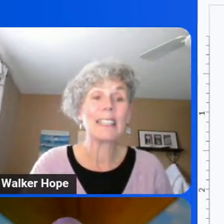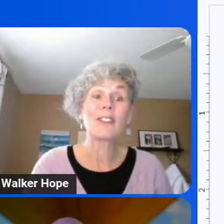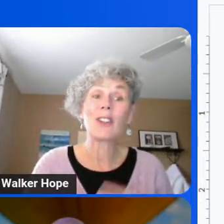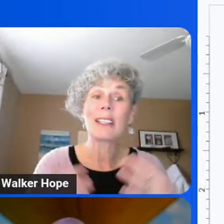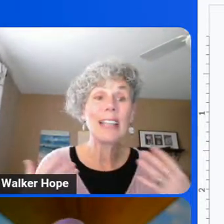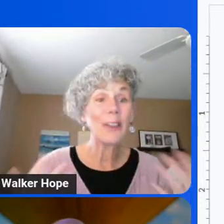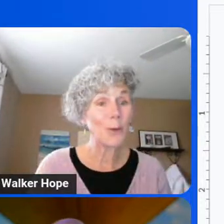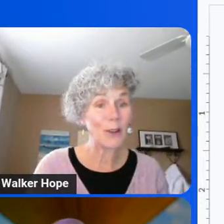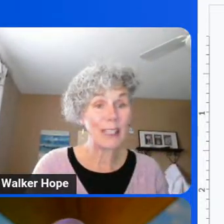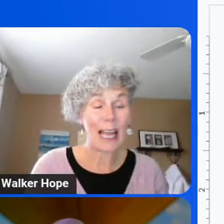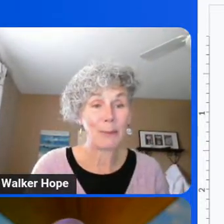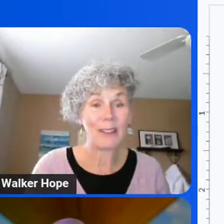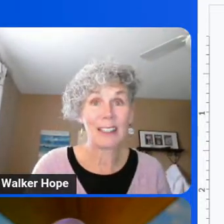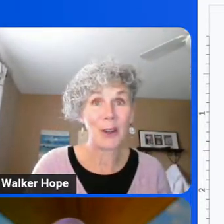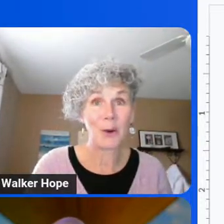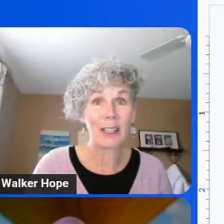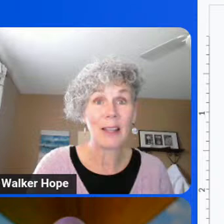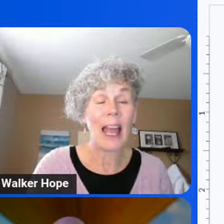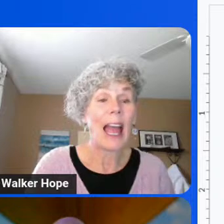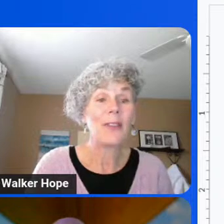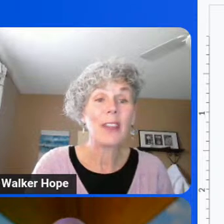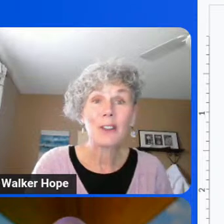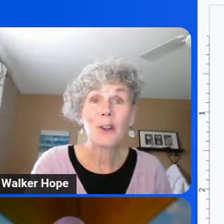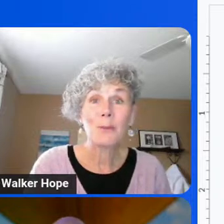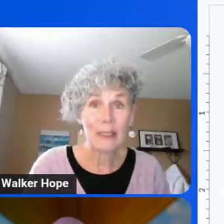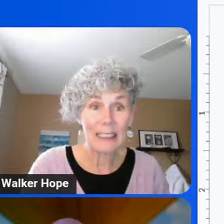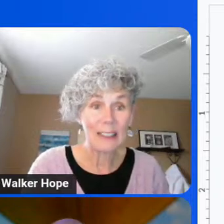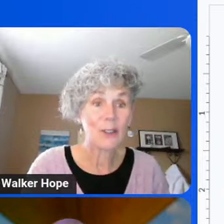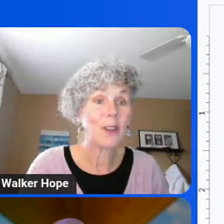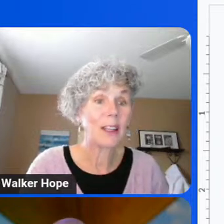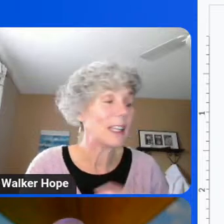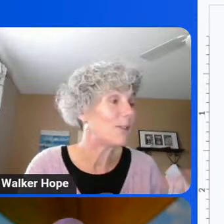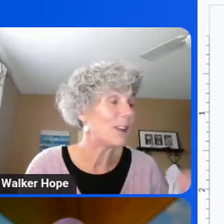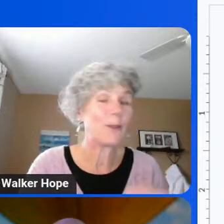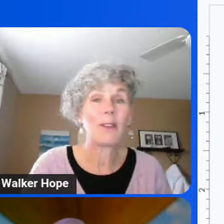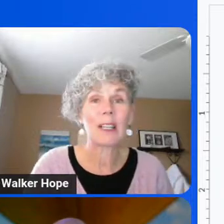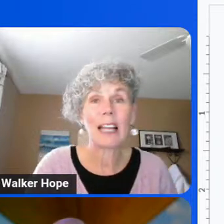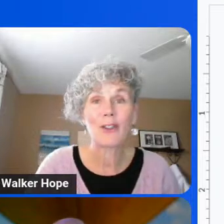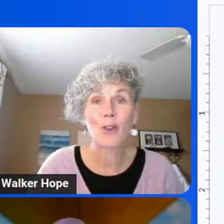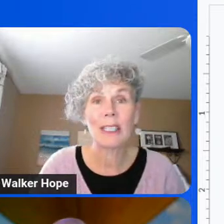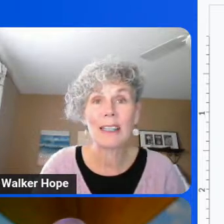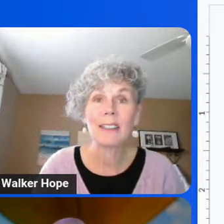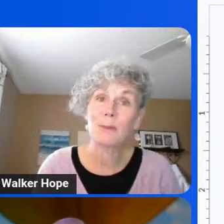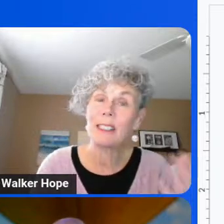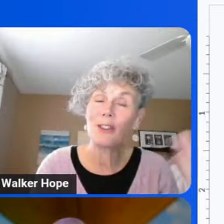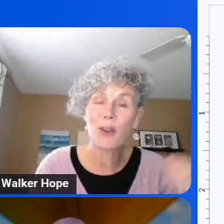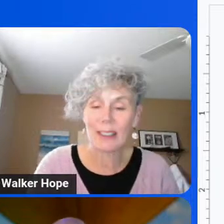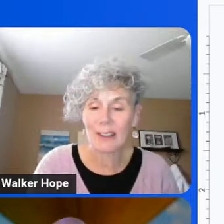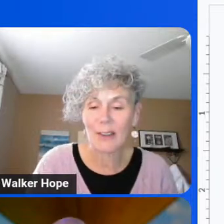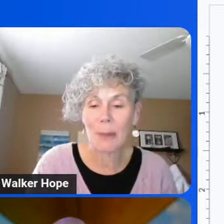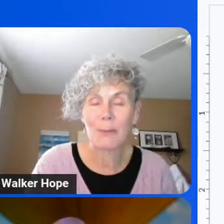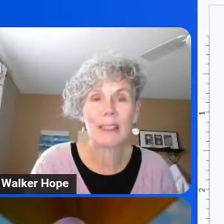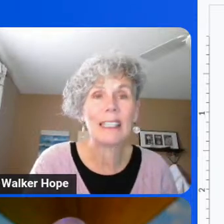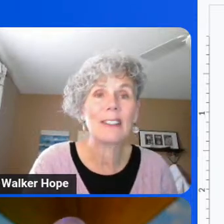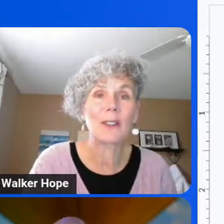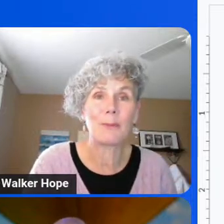just another word that happens in coding. And there's our bit.ly, so that if we have a class joining us, please join us on that bit.ly. So it's